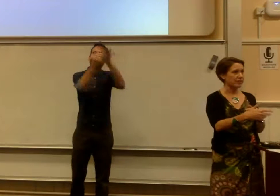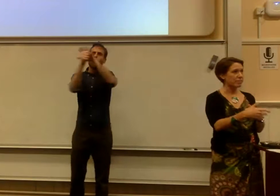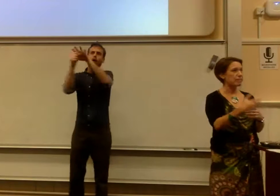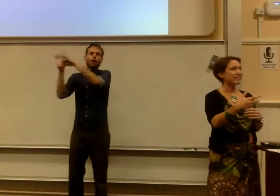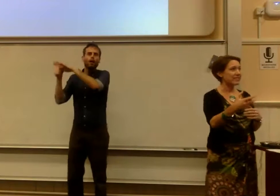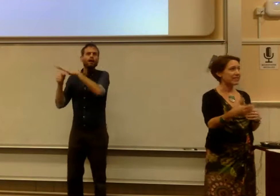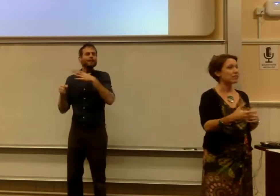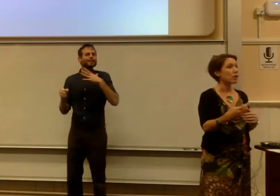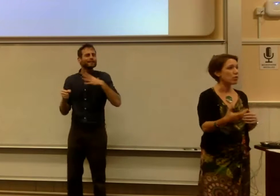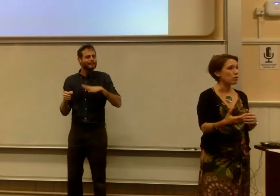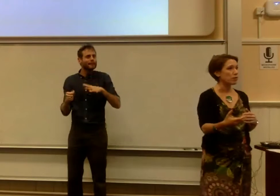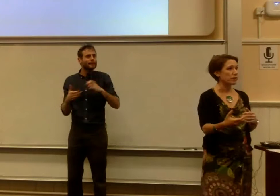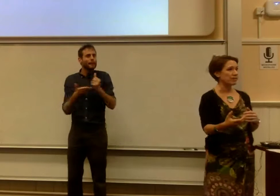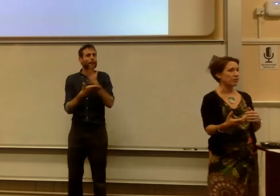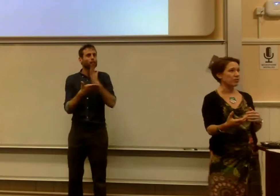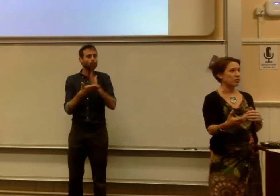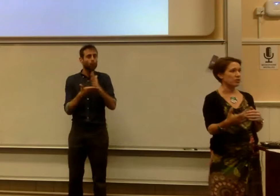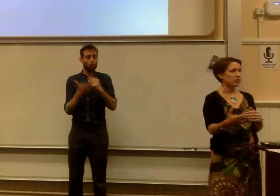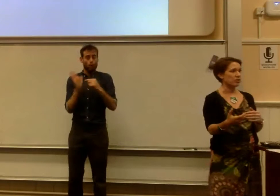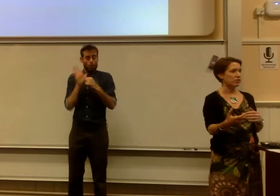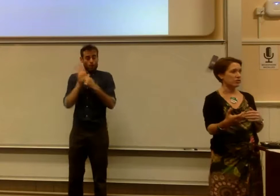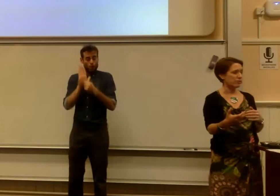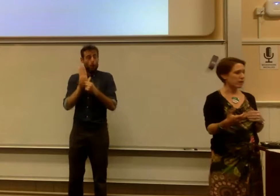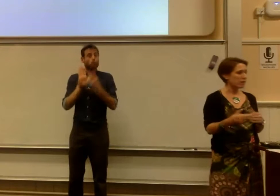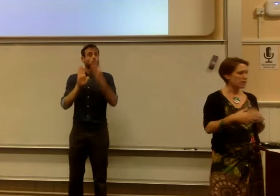process, meets the needs of local BSL